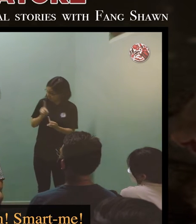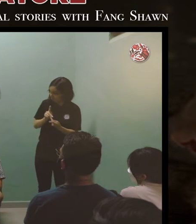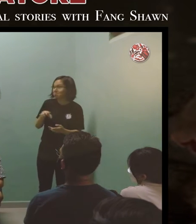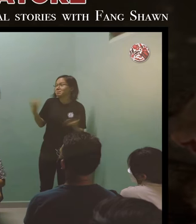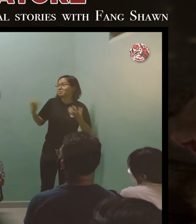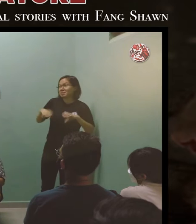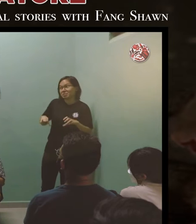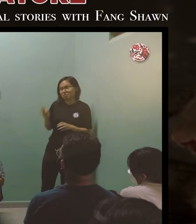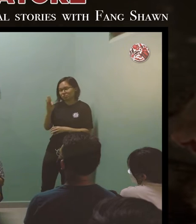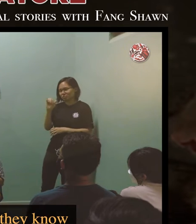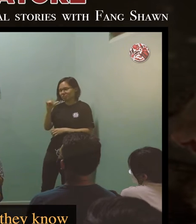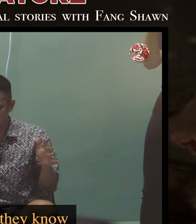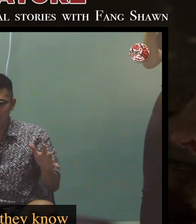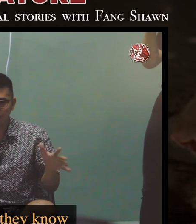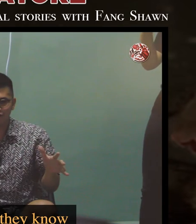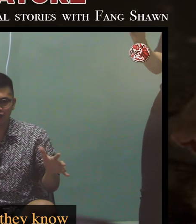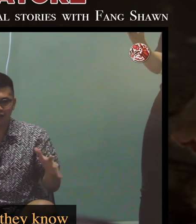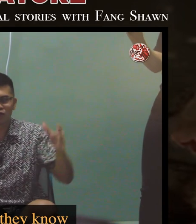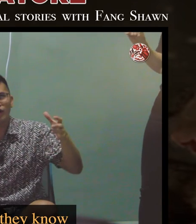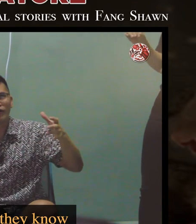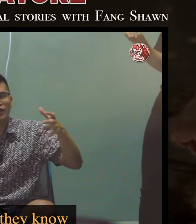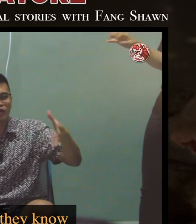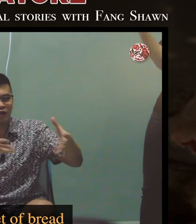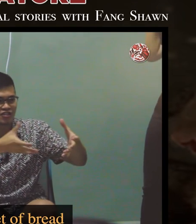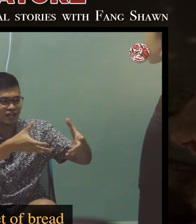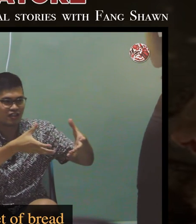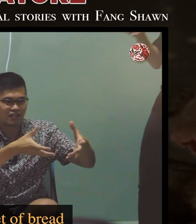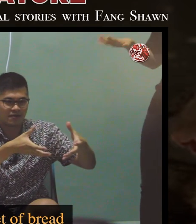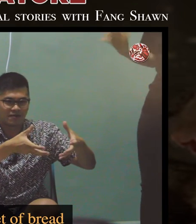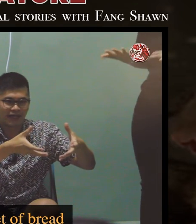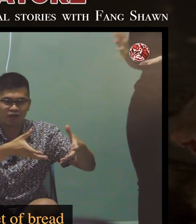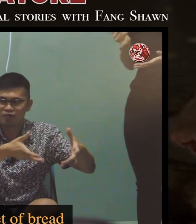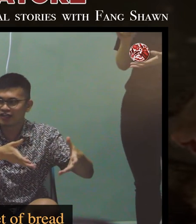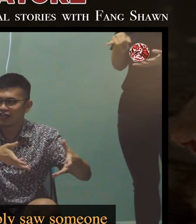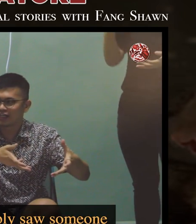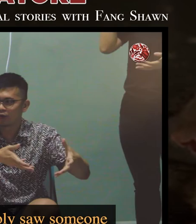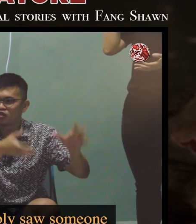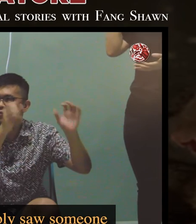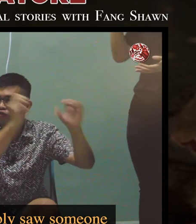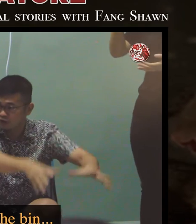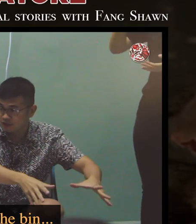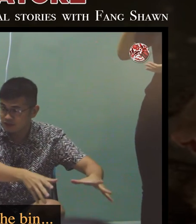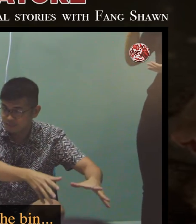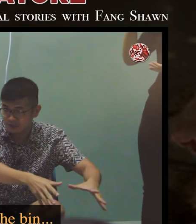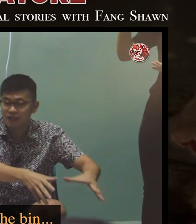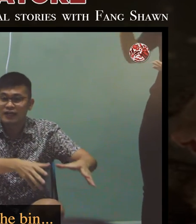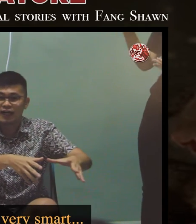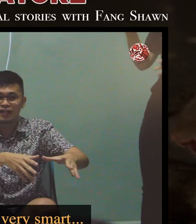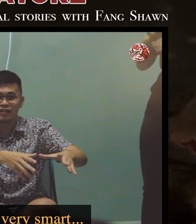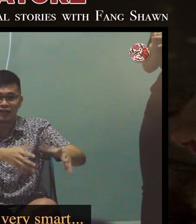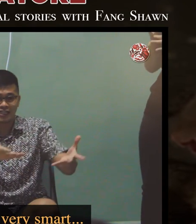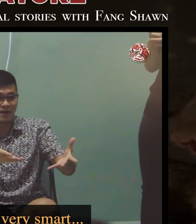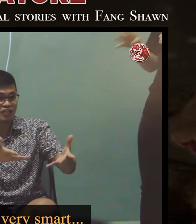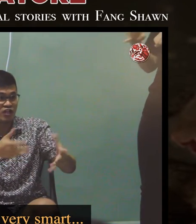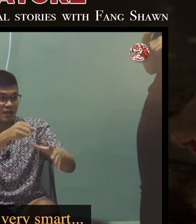me. So, I don't know how they found, I don't know how they know that there was a packet of bread in there lah. They probably saw someone throw it inside the bin.